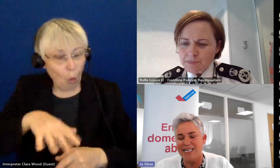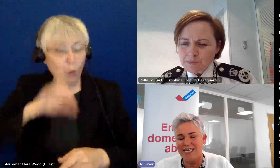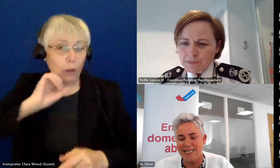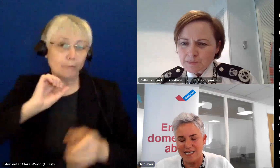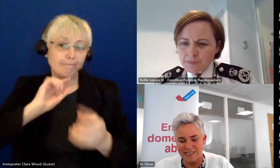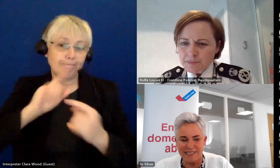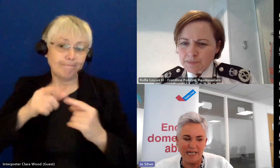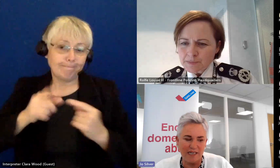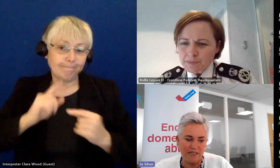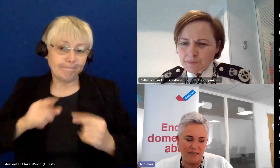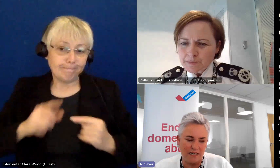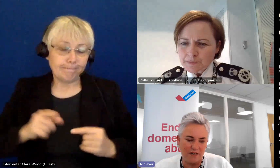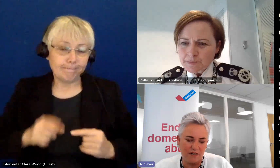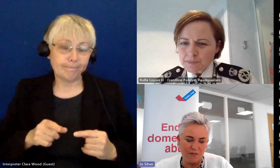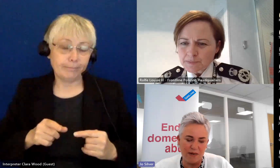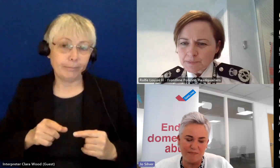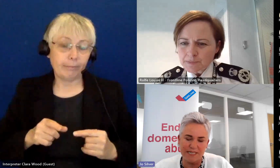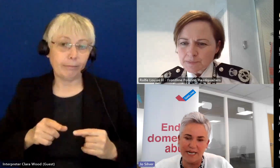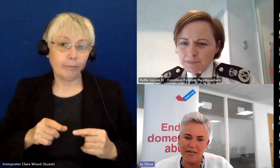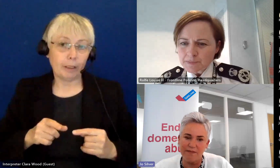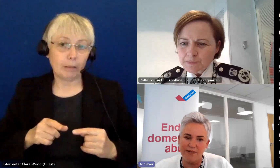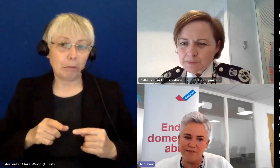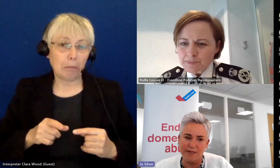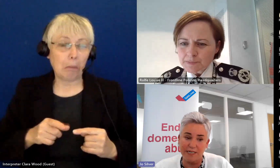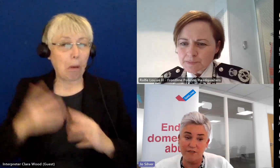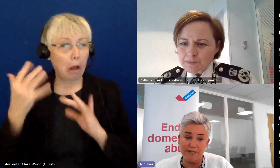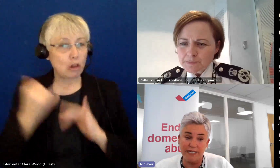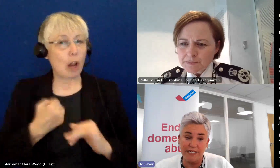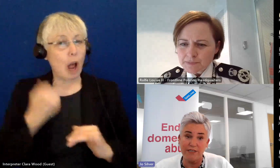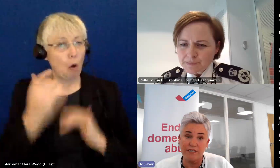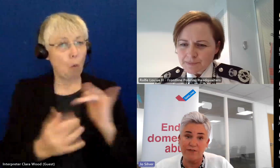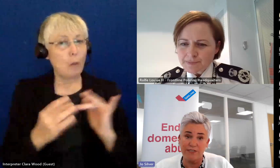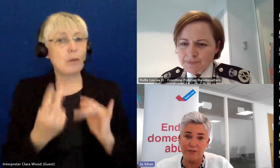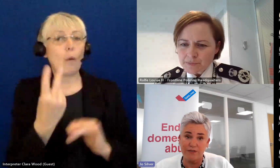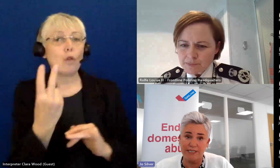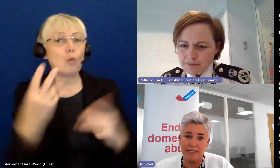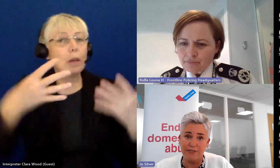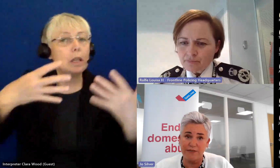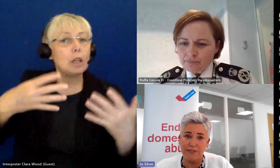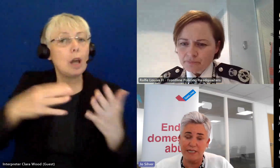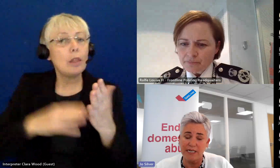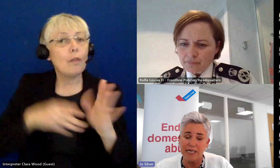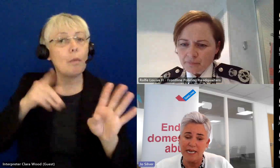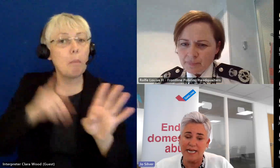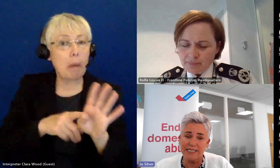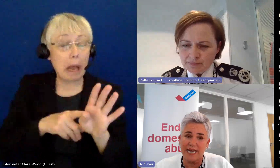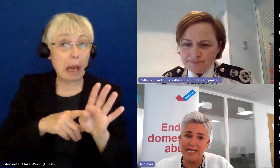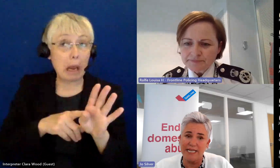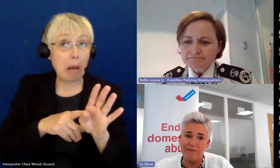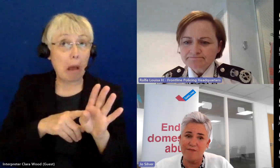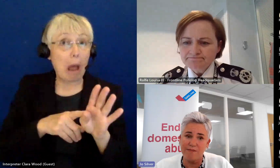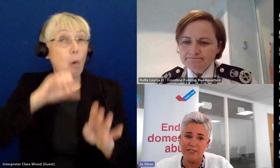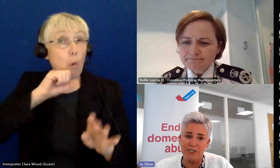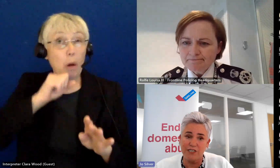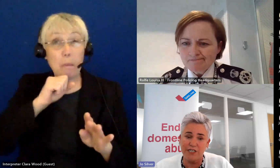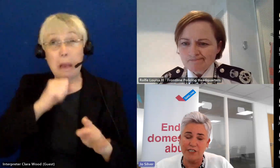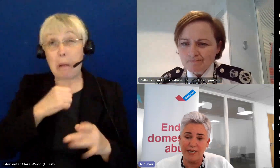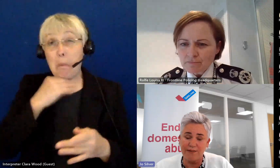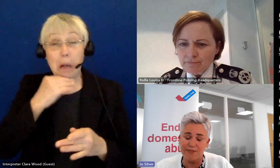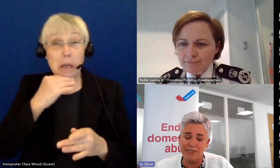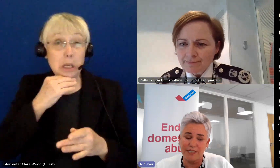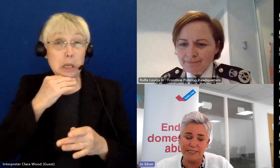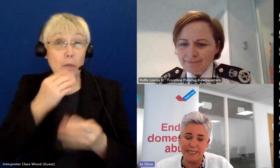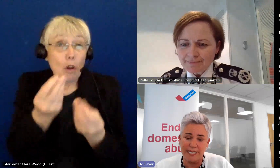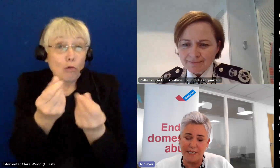May, take a look on the website and hopefully you'll find really useful resources for you to cascade the information to